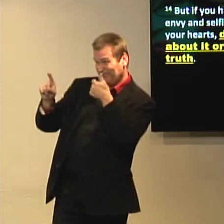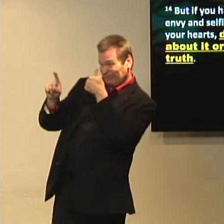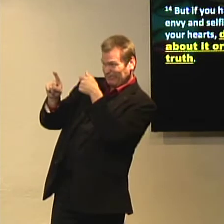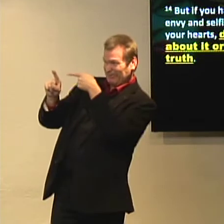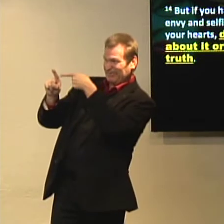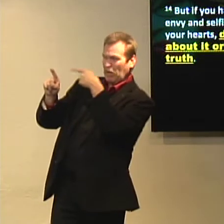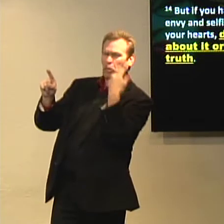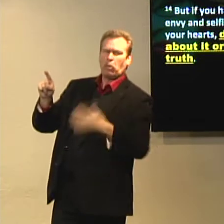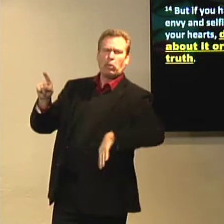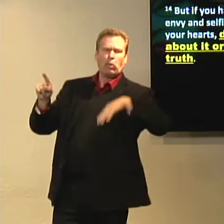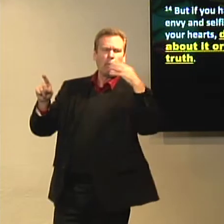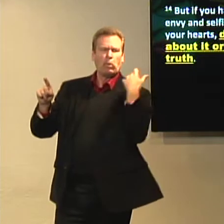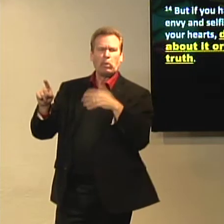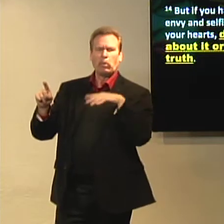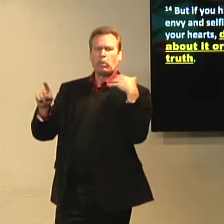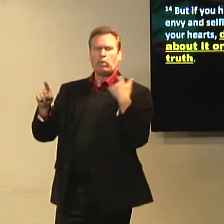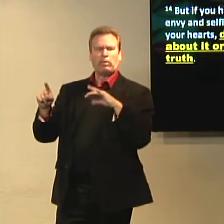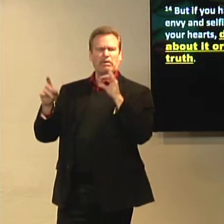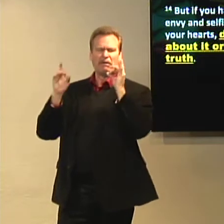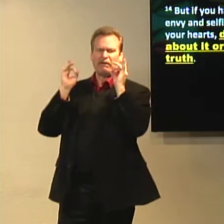it. This kind of person,